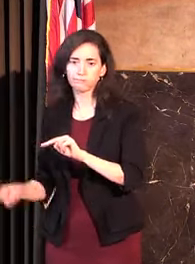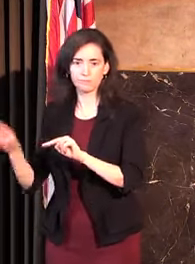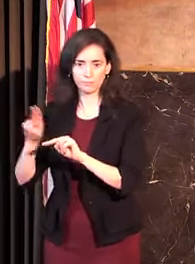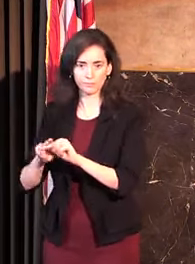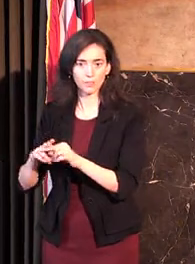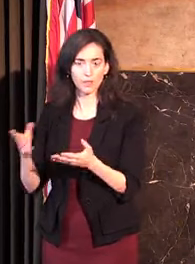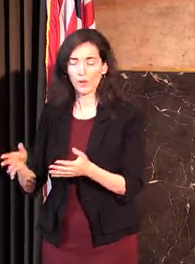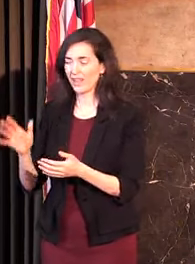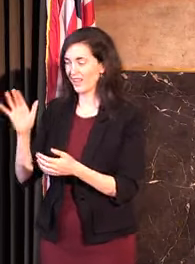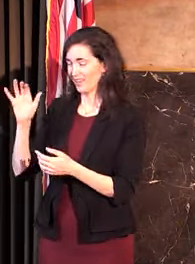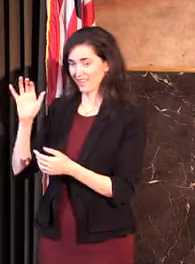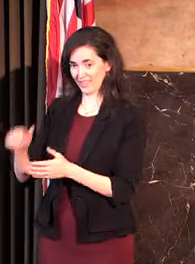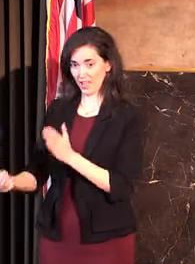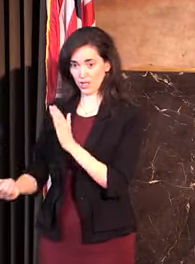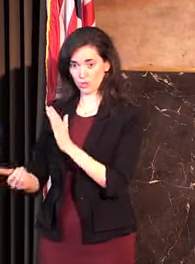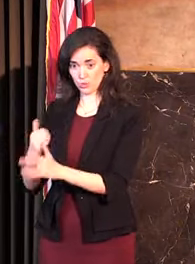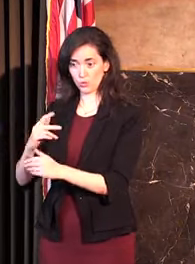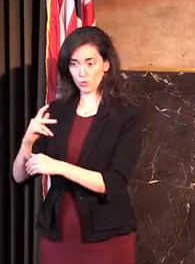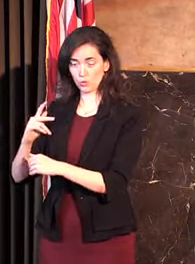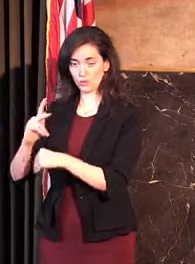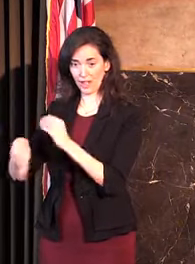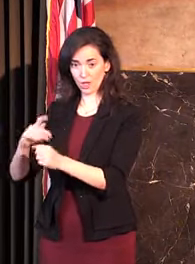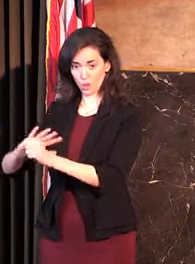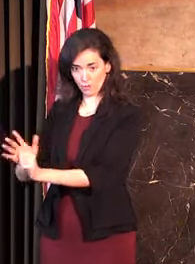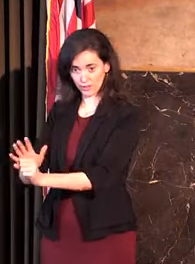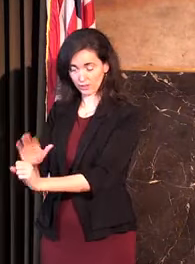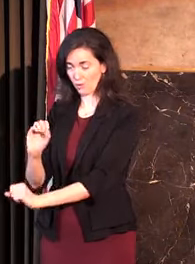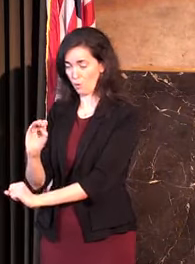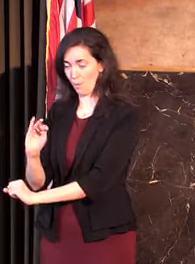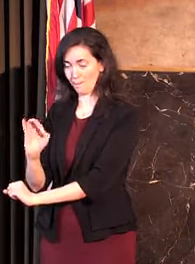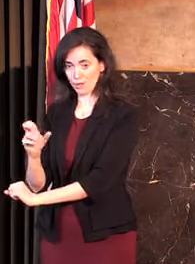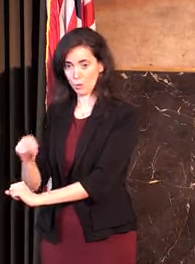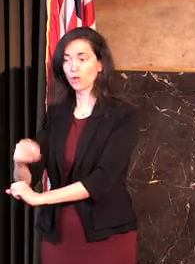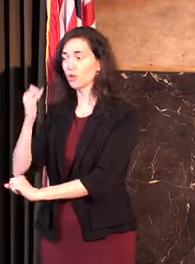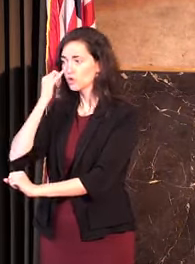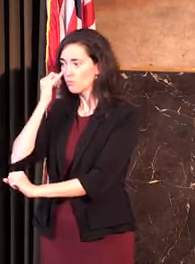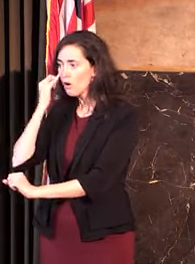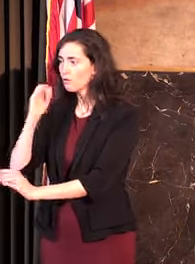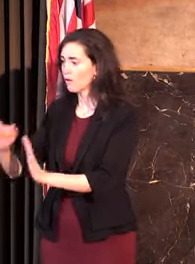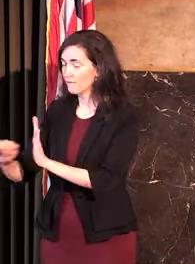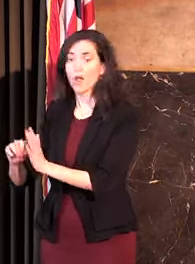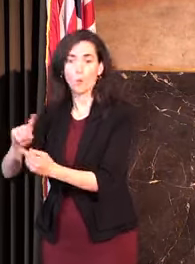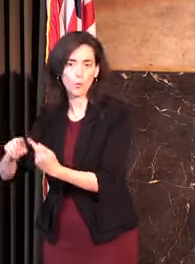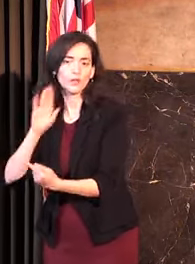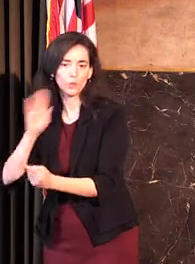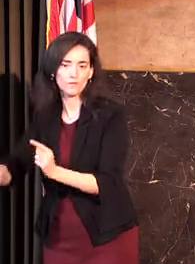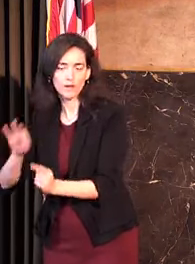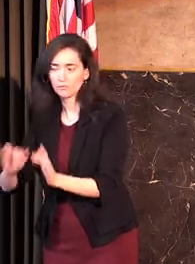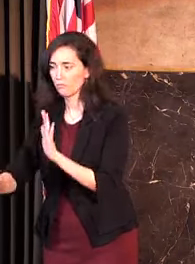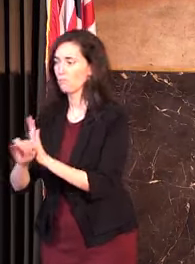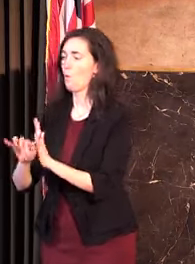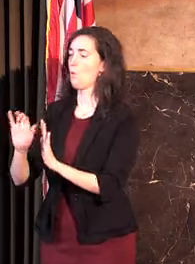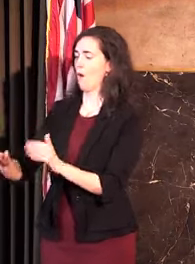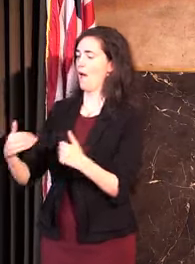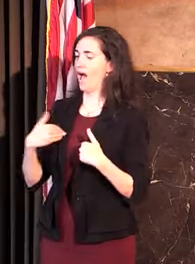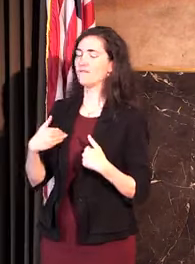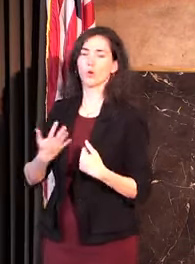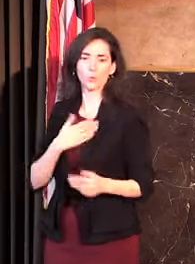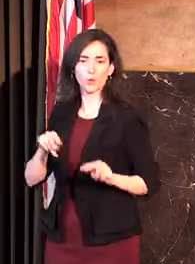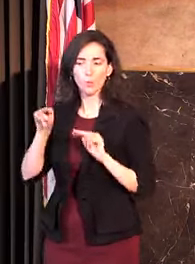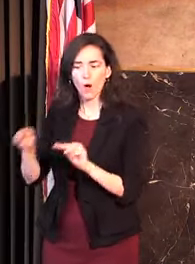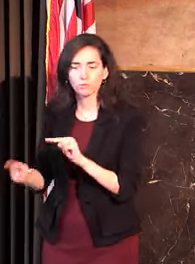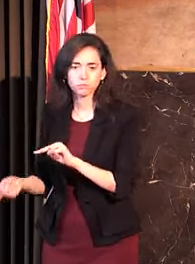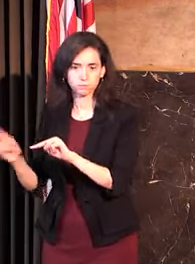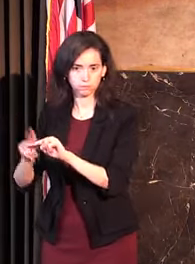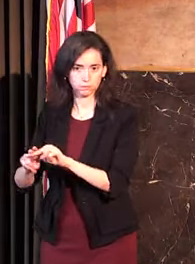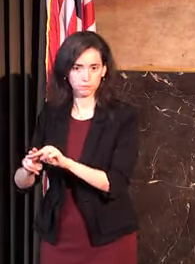track this variant if and when it does become identified in Louisiana. As the governor said, we